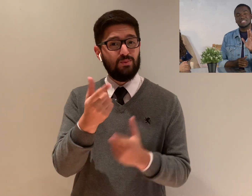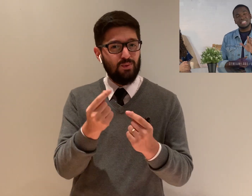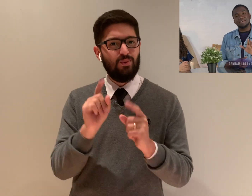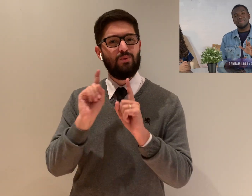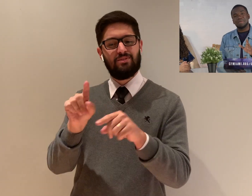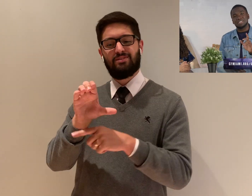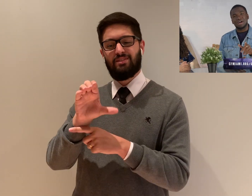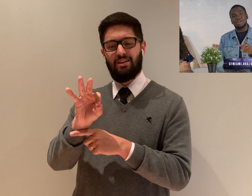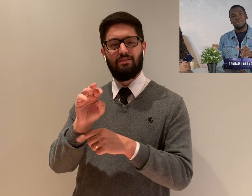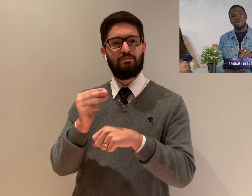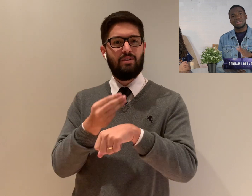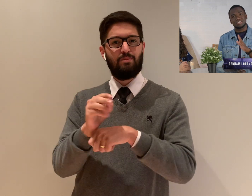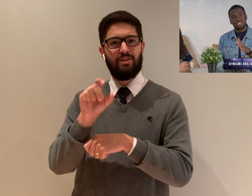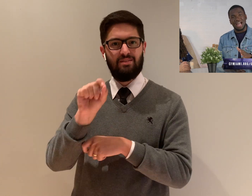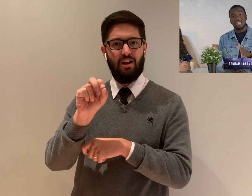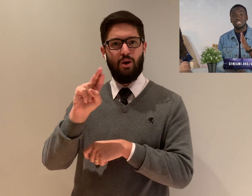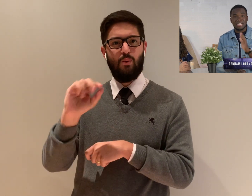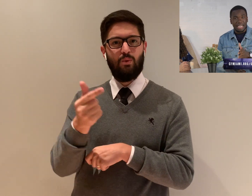you to go to